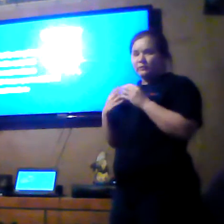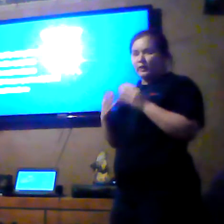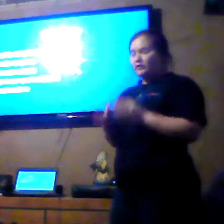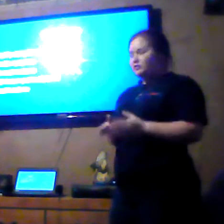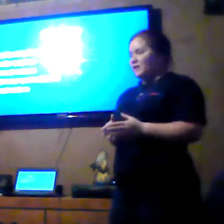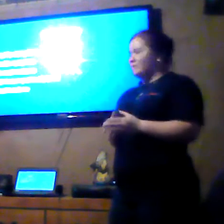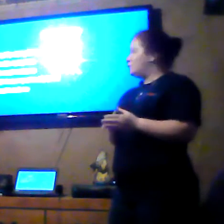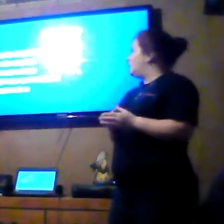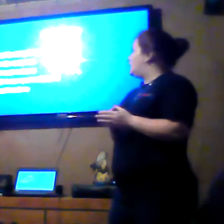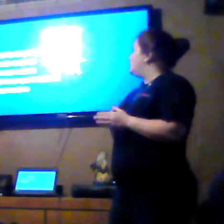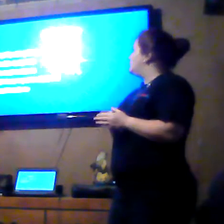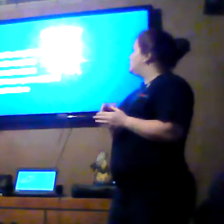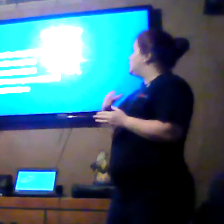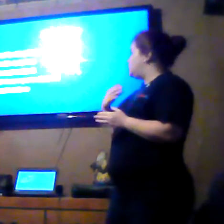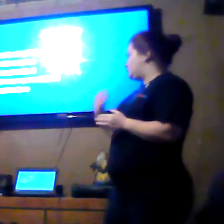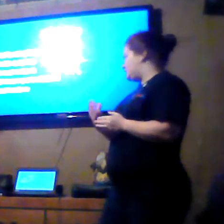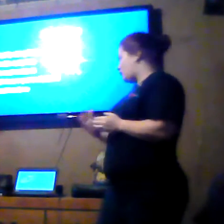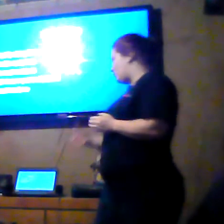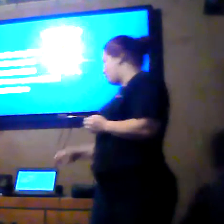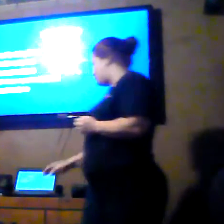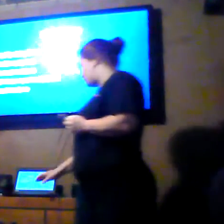or travel, you should follow up with your doctor.